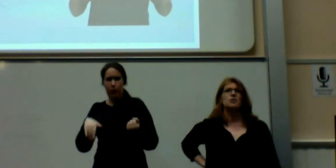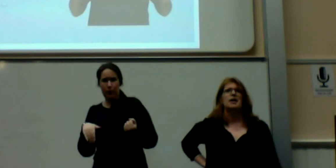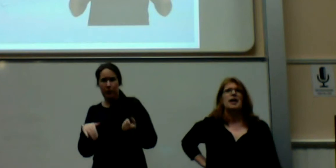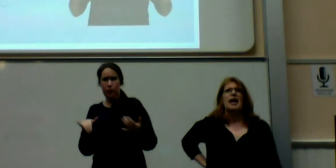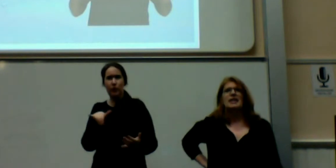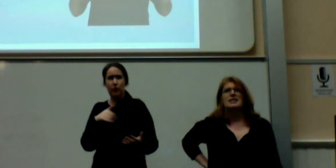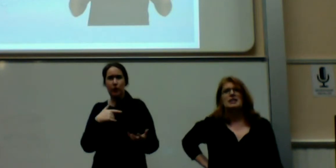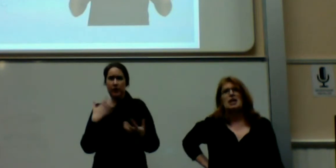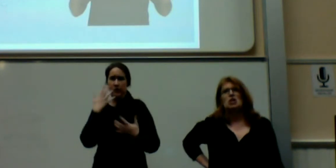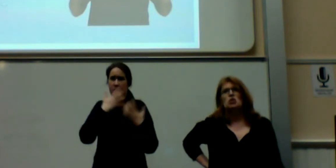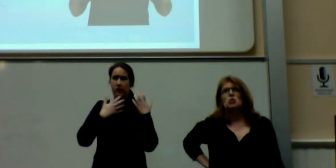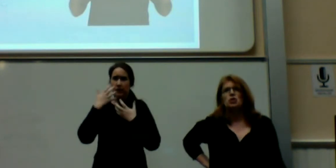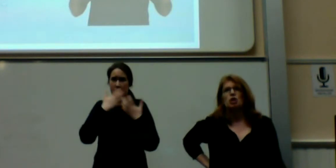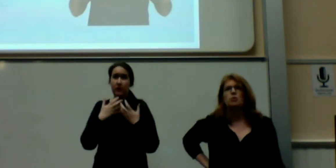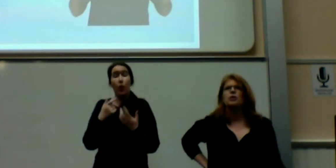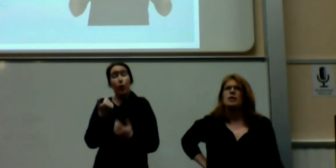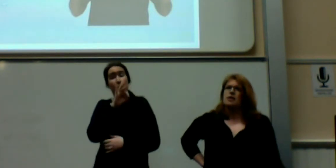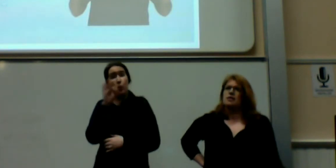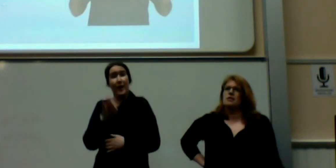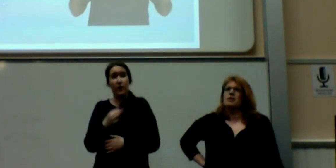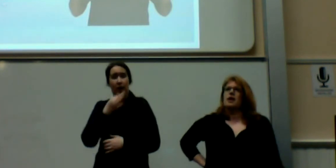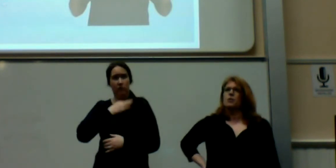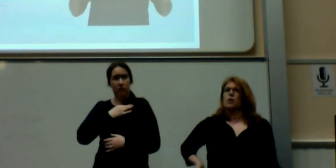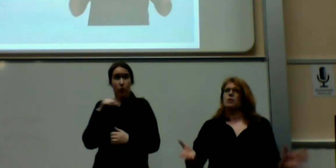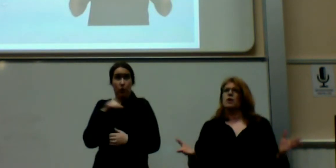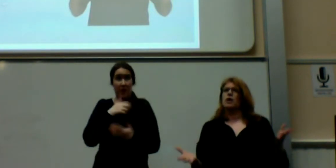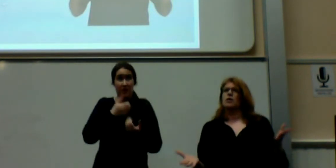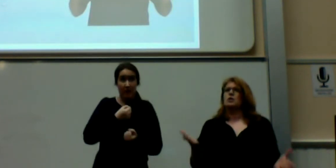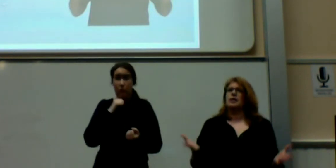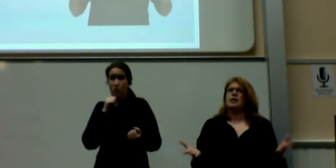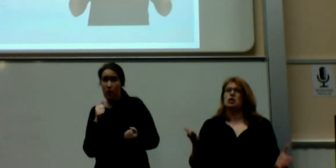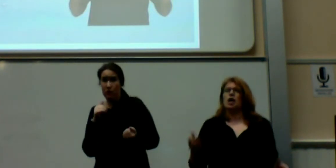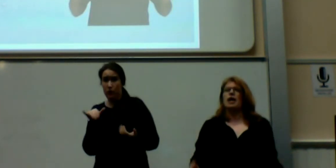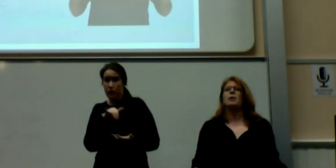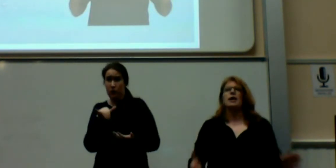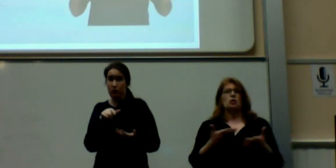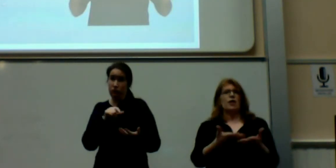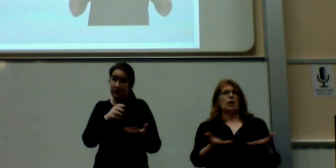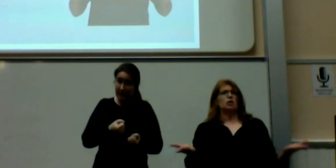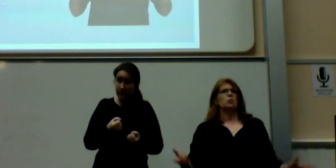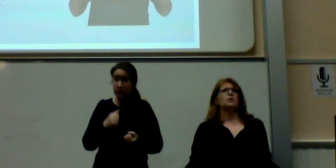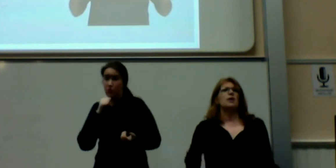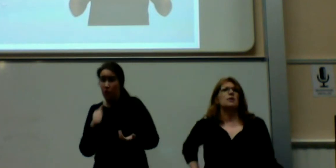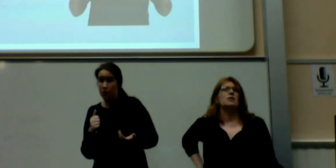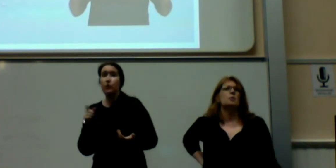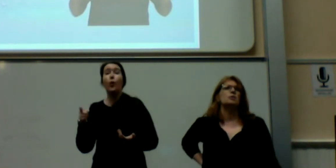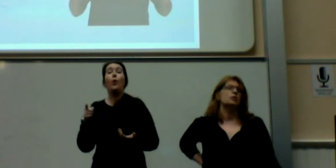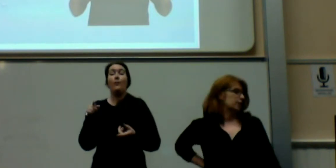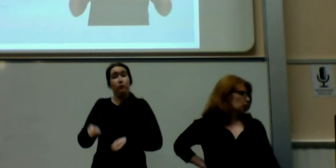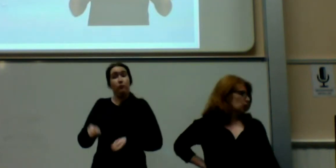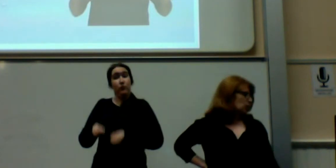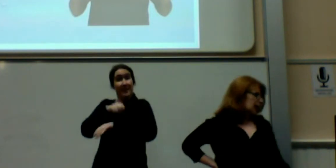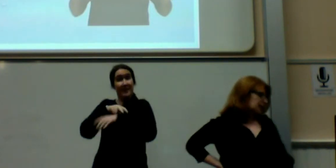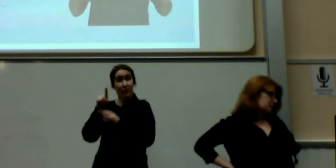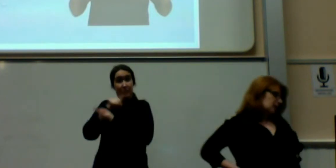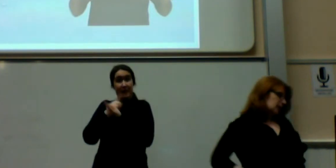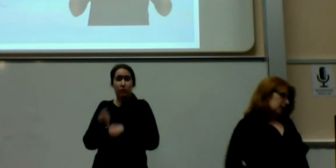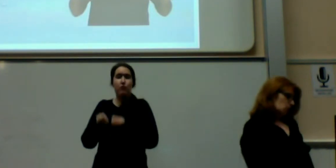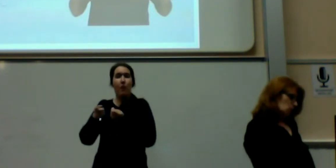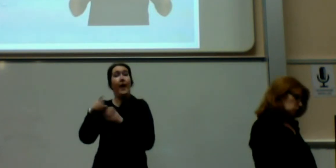out as a newer interpreter to decide whether or not you can take a job. So that question was on the table in her